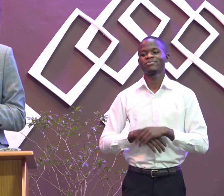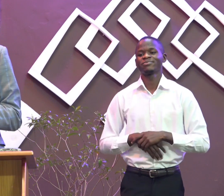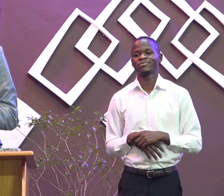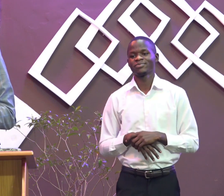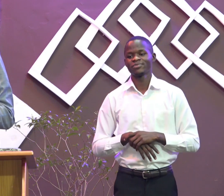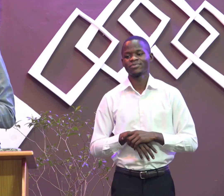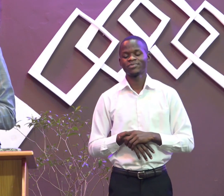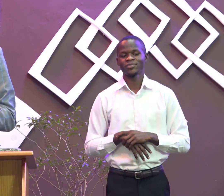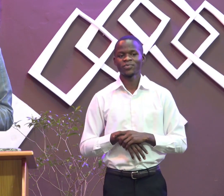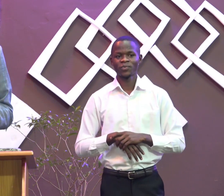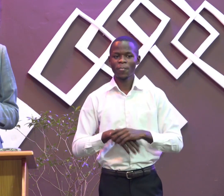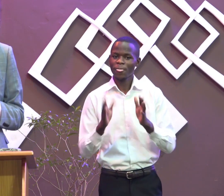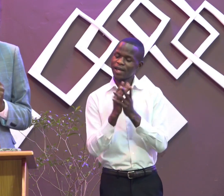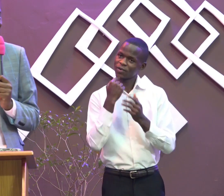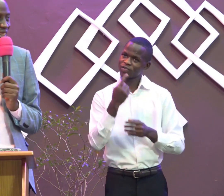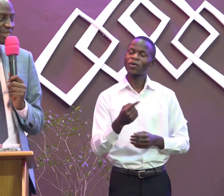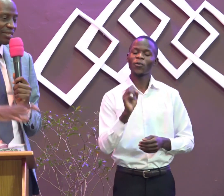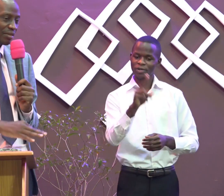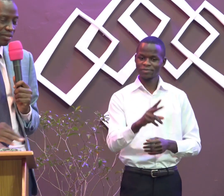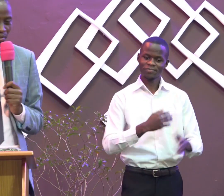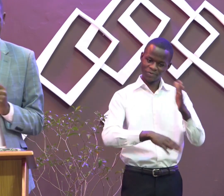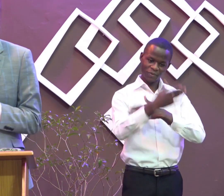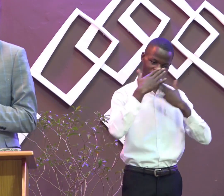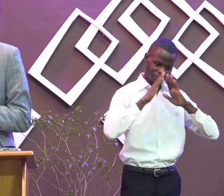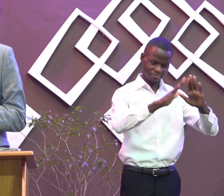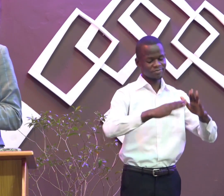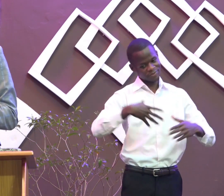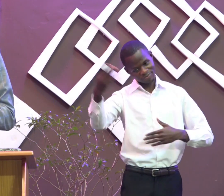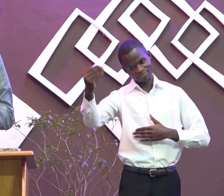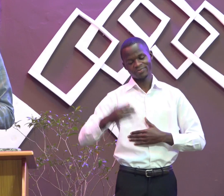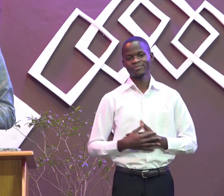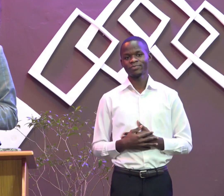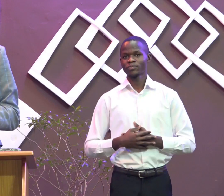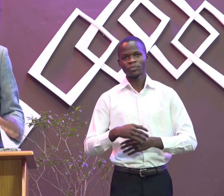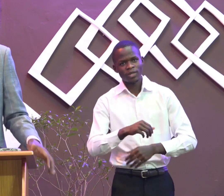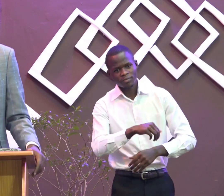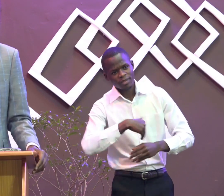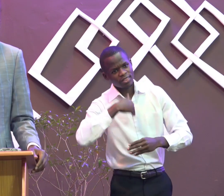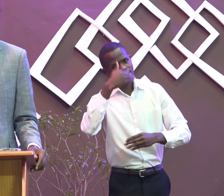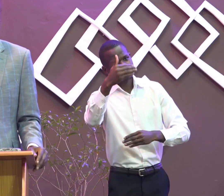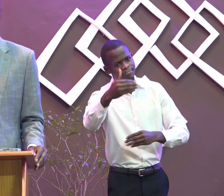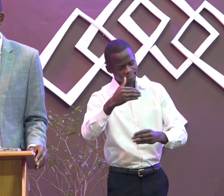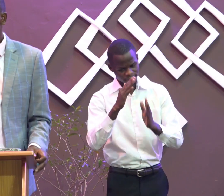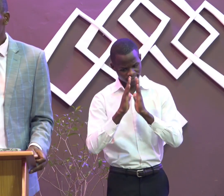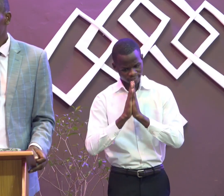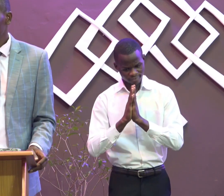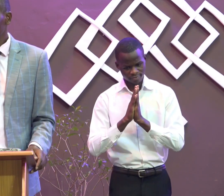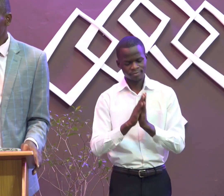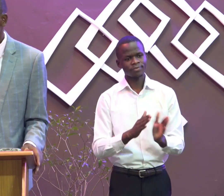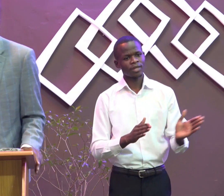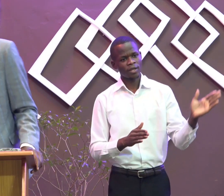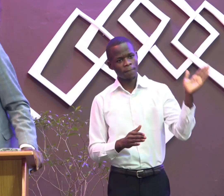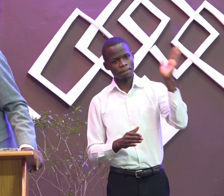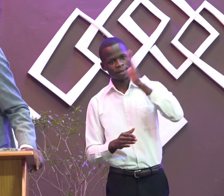it has also started for Nangai, me. Kama kumkisa, genda. He said, God bless you, you can go. E Sunday yaddako. The following Sunday, I